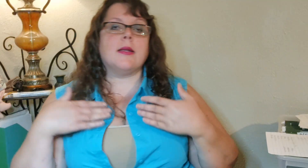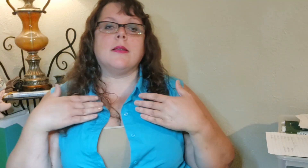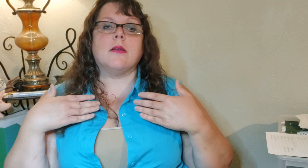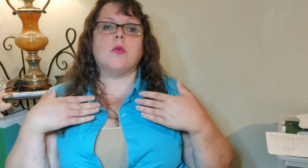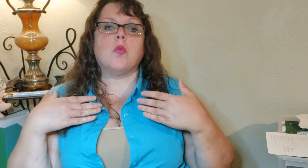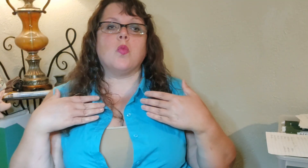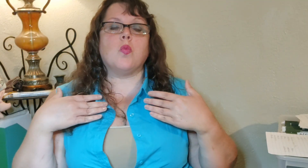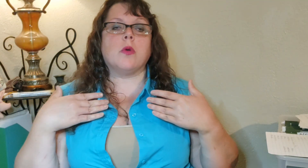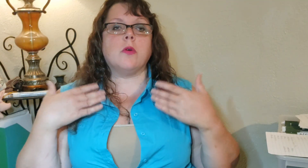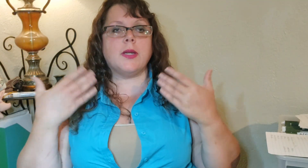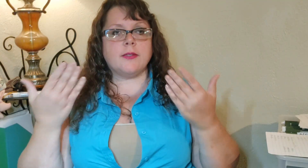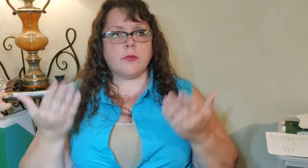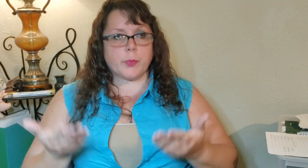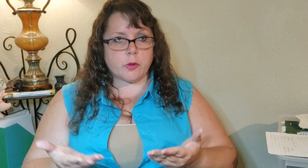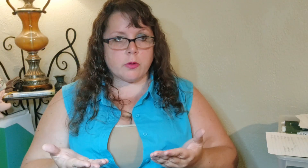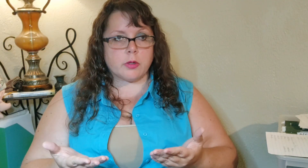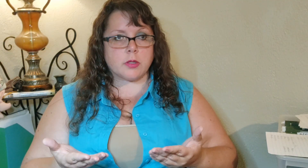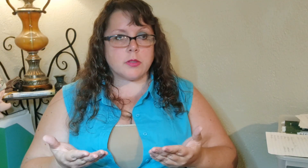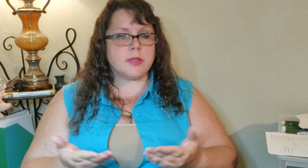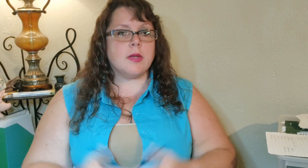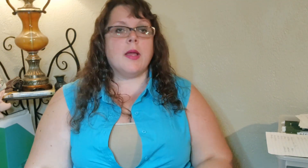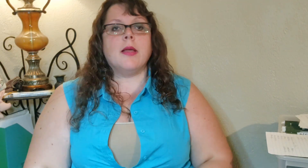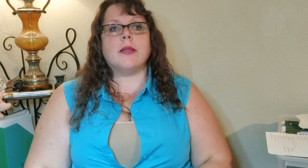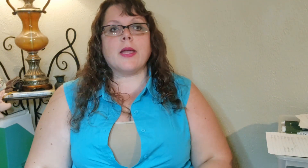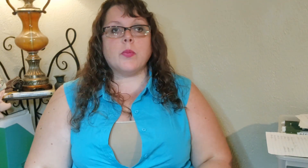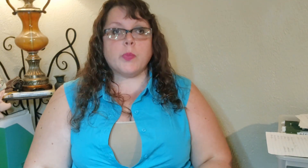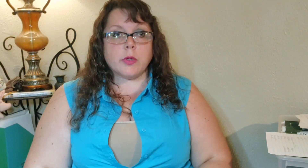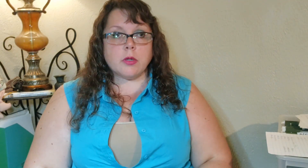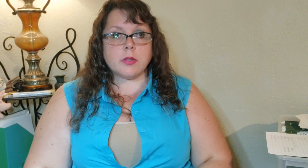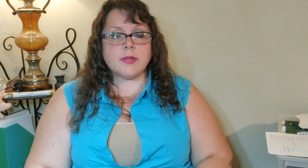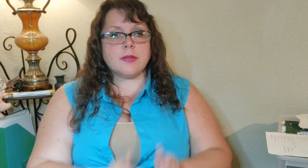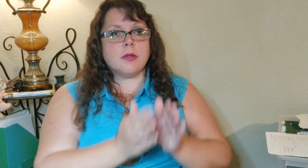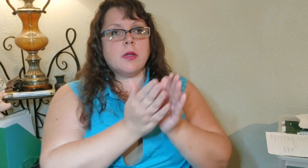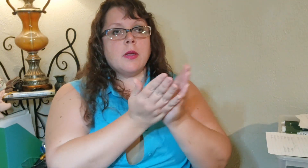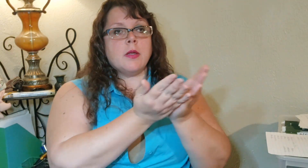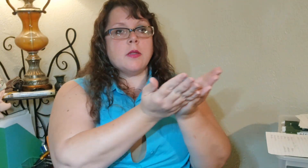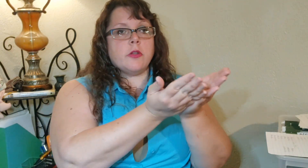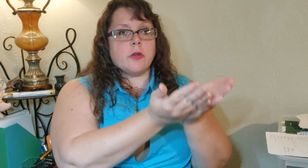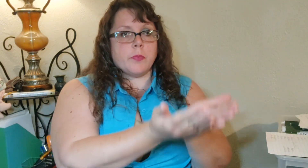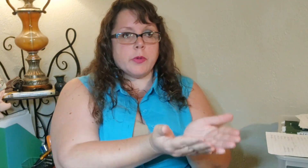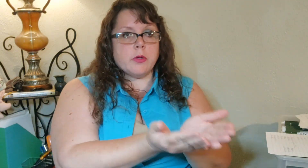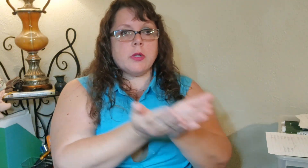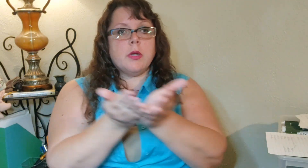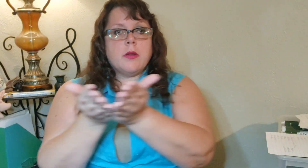And we're going into plurals, like books, you do book,